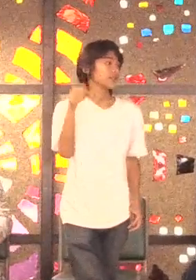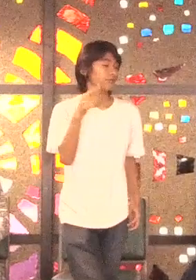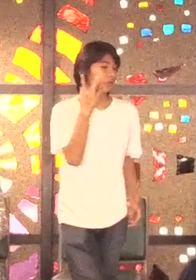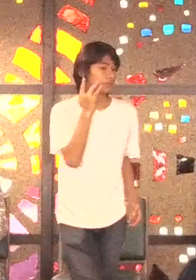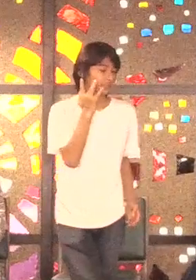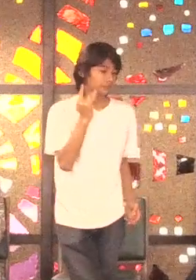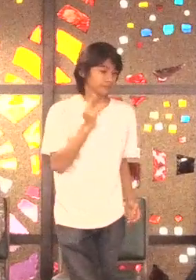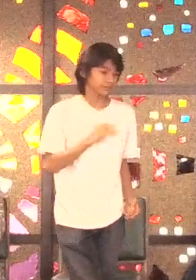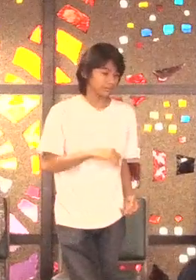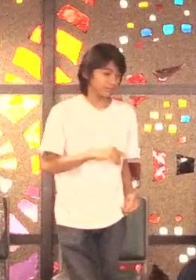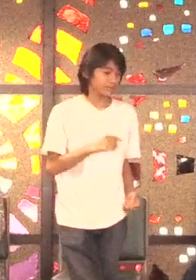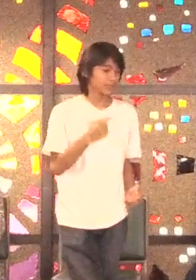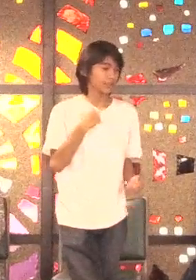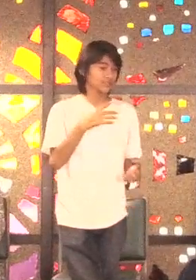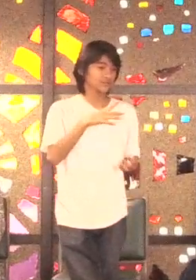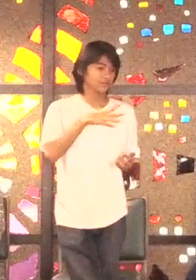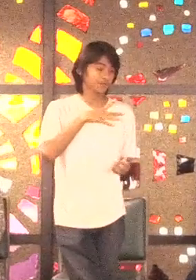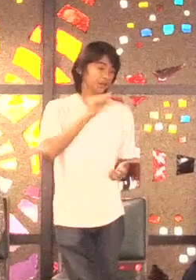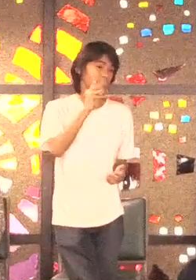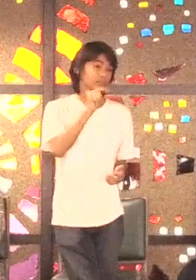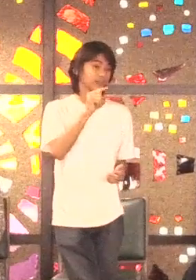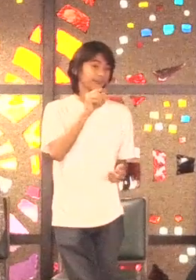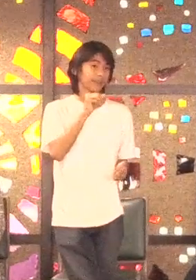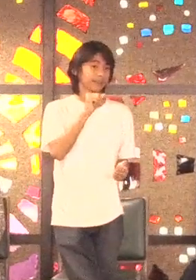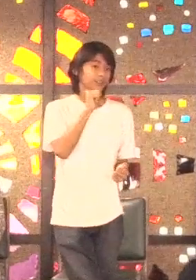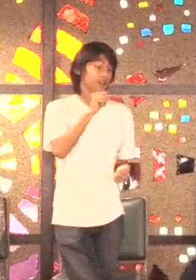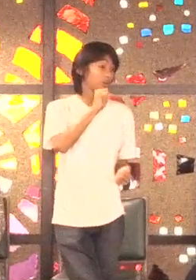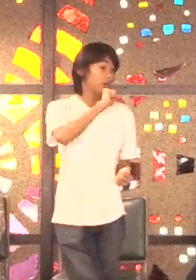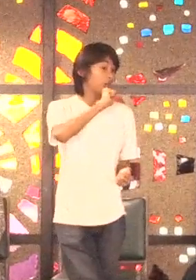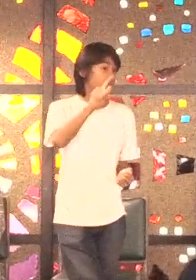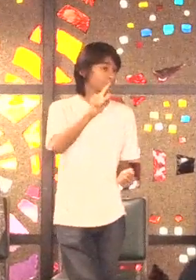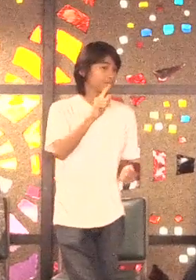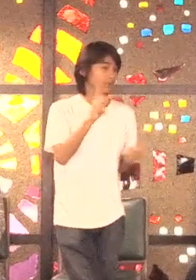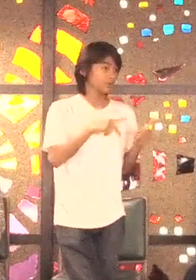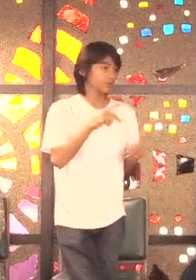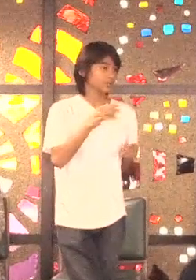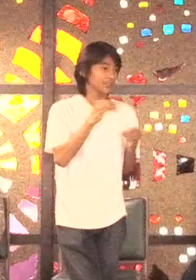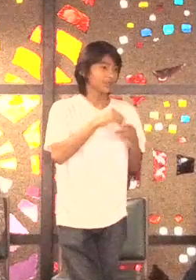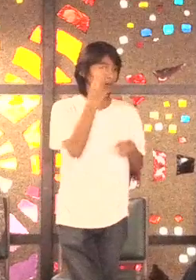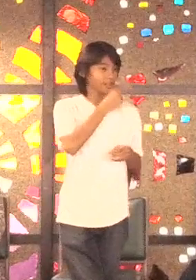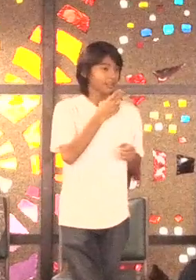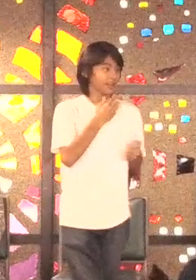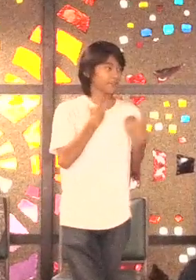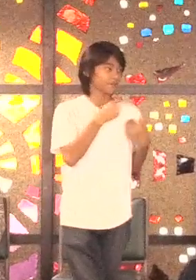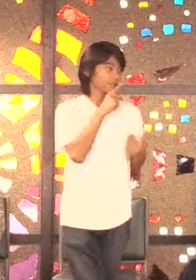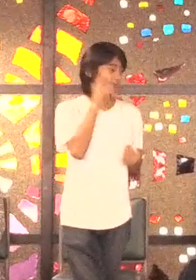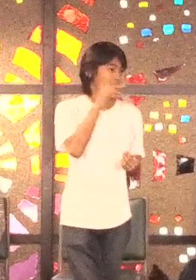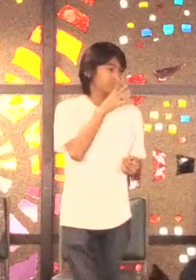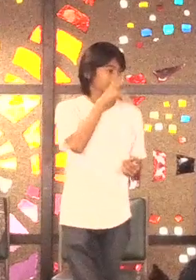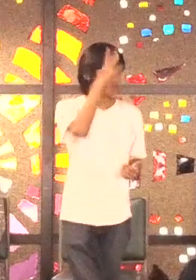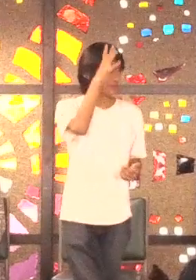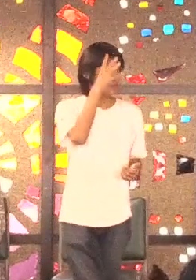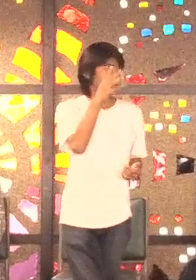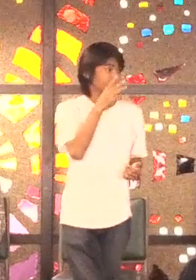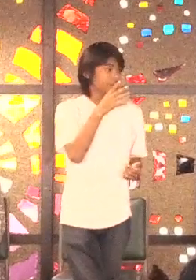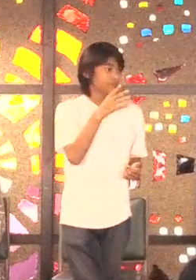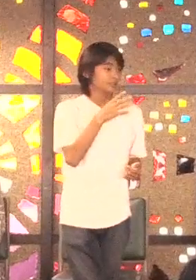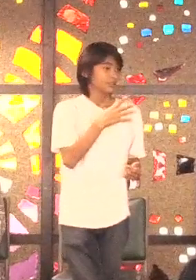all the way to California. I just found out that not all people in Hawaii have deaf